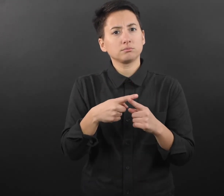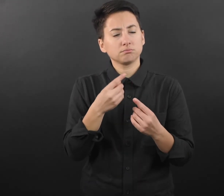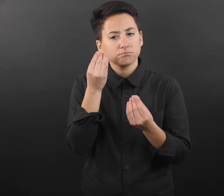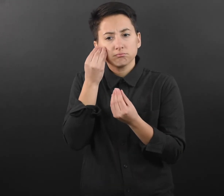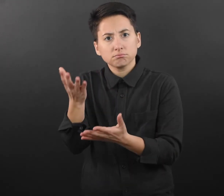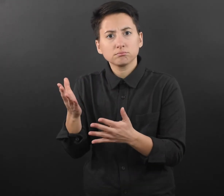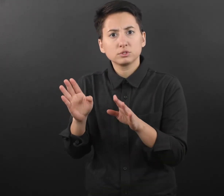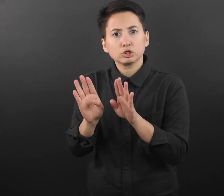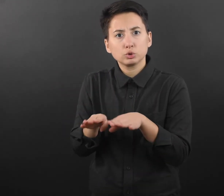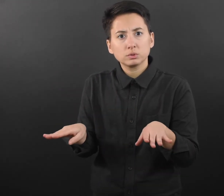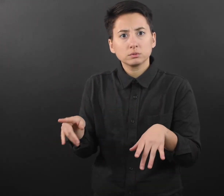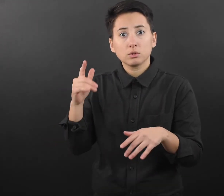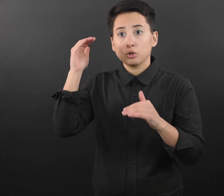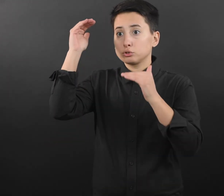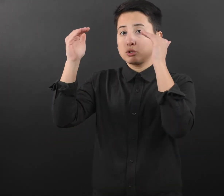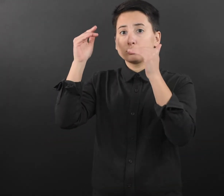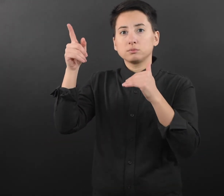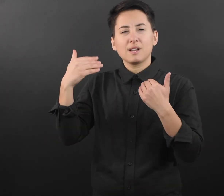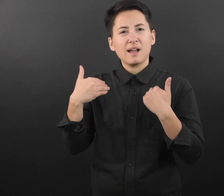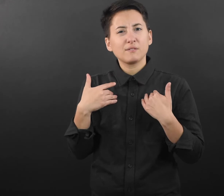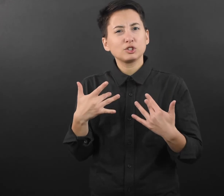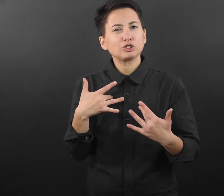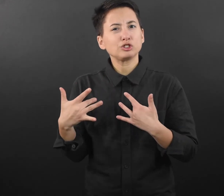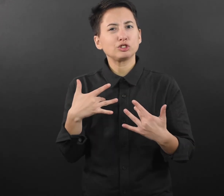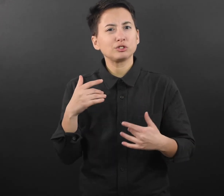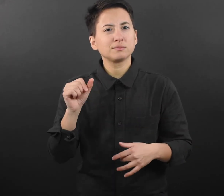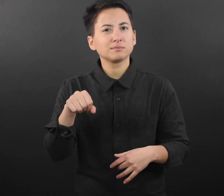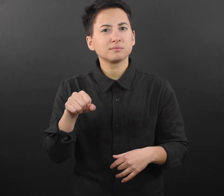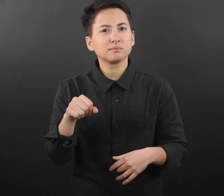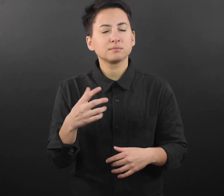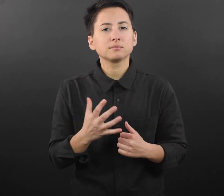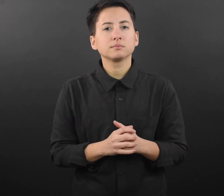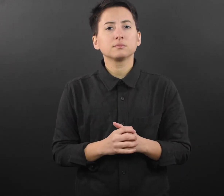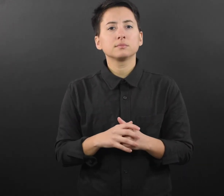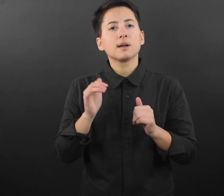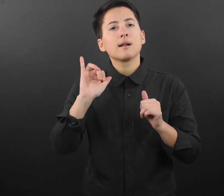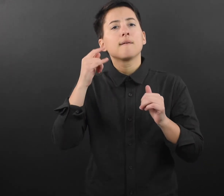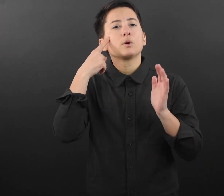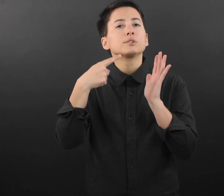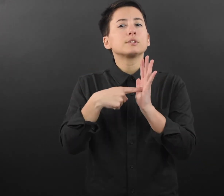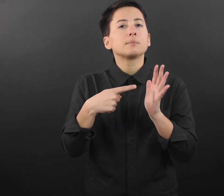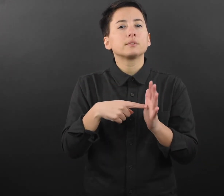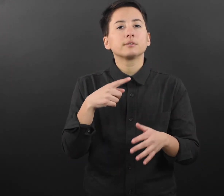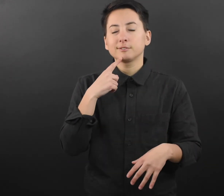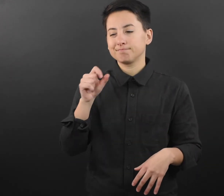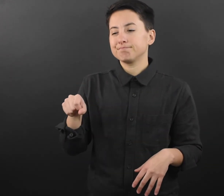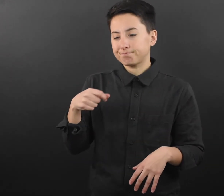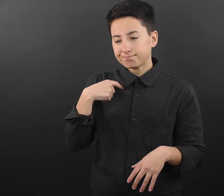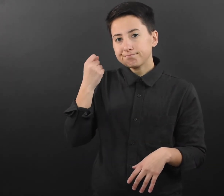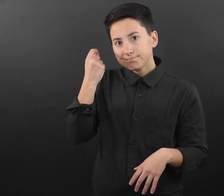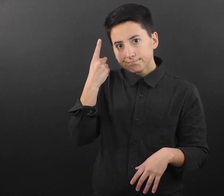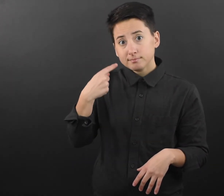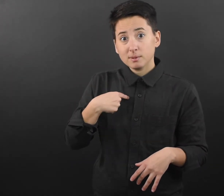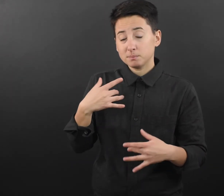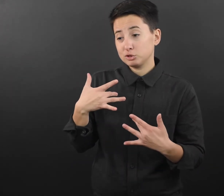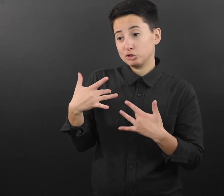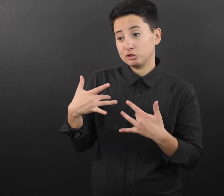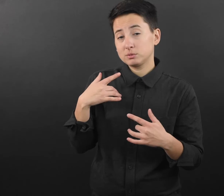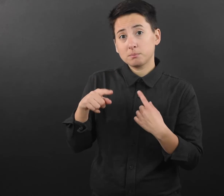It is appropriate to let children know that adults also have concerns. Use statements like,